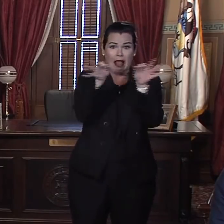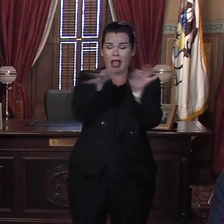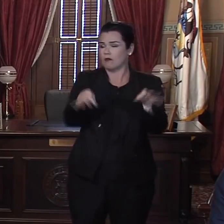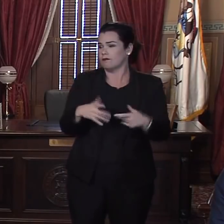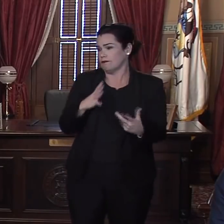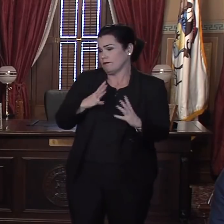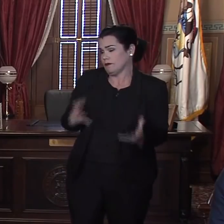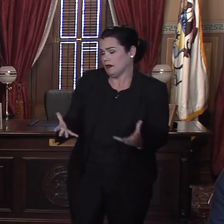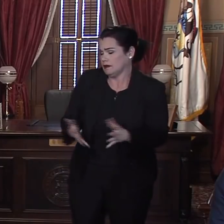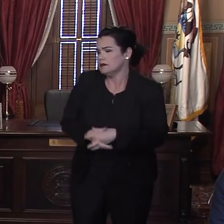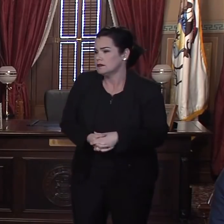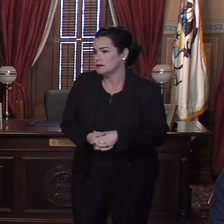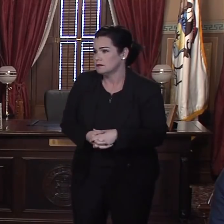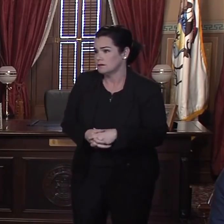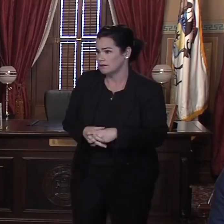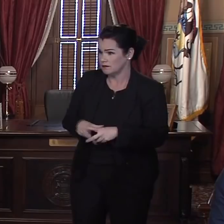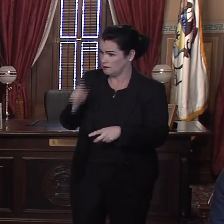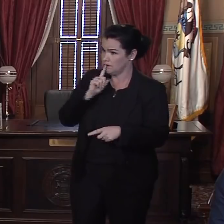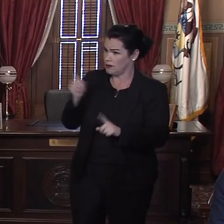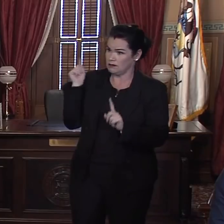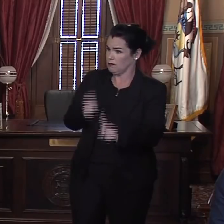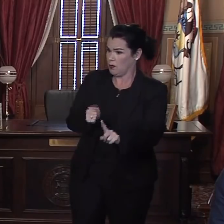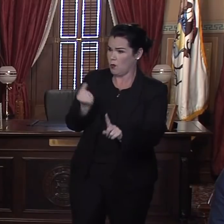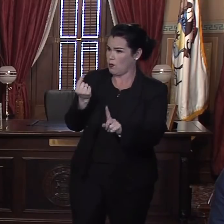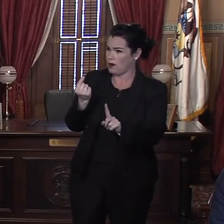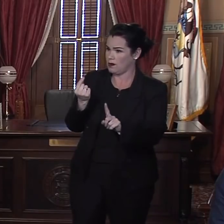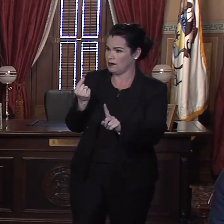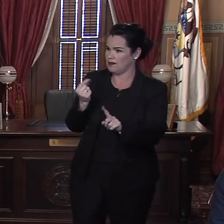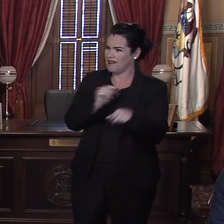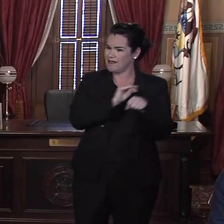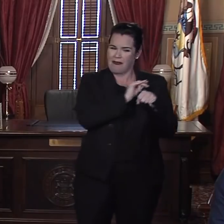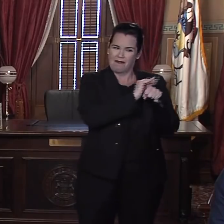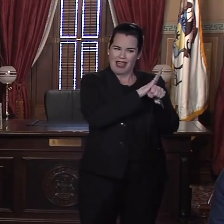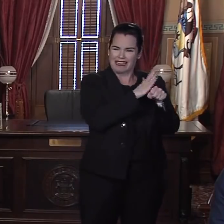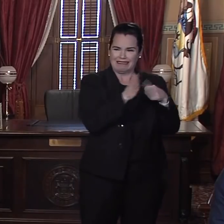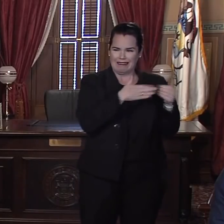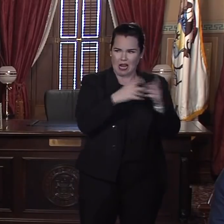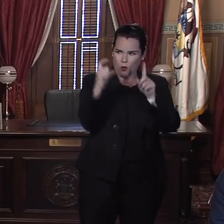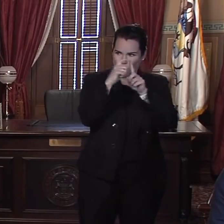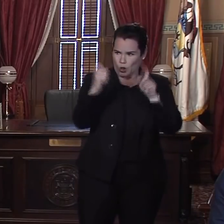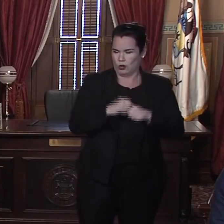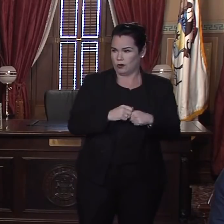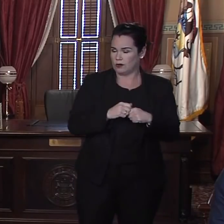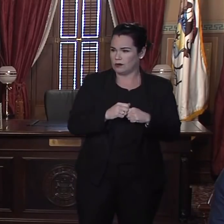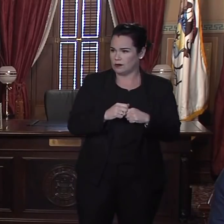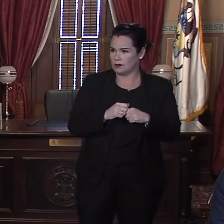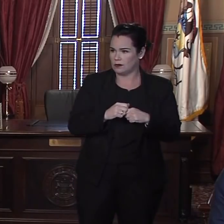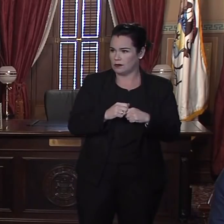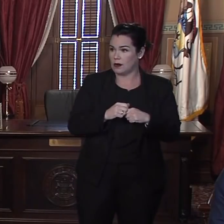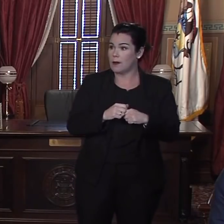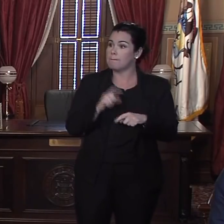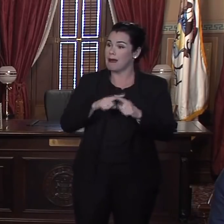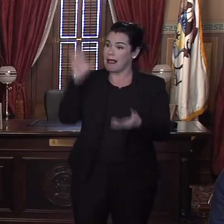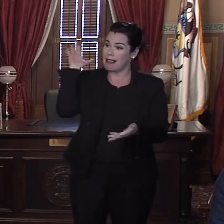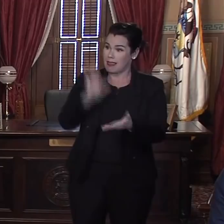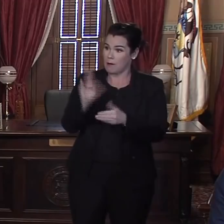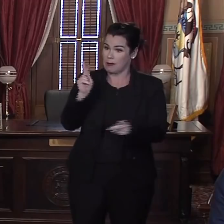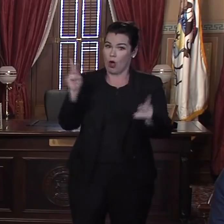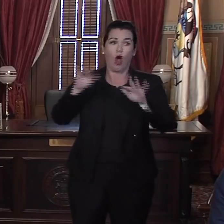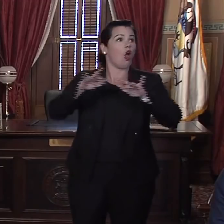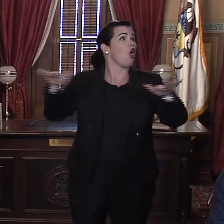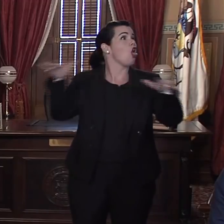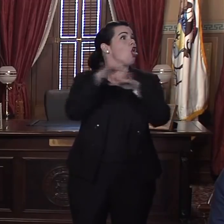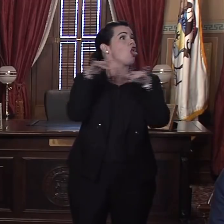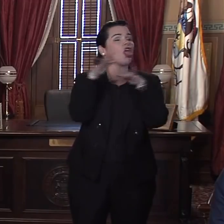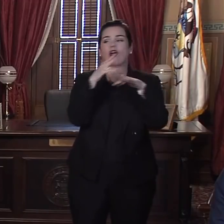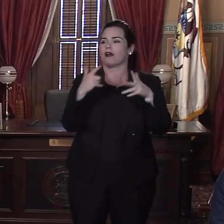fine. But the fact of the matter is, the virus doesn't care what we call it. We just know that the fewer people that are out and about, the less likely it can continue